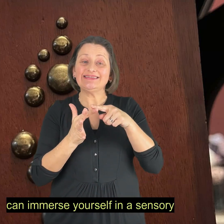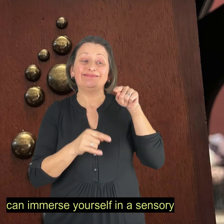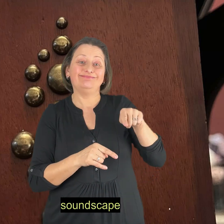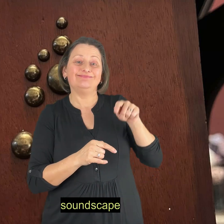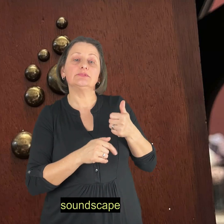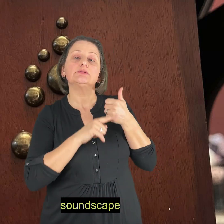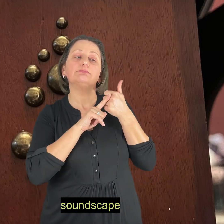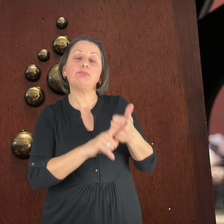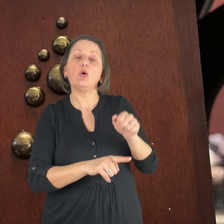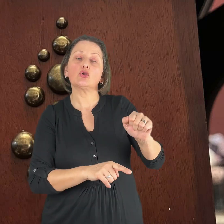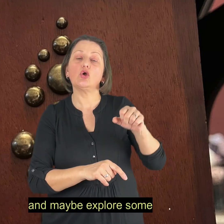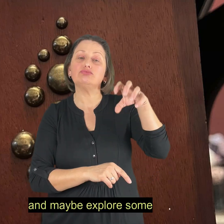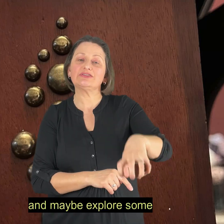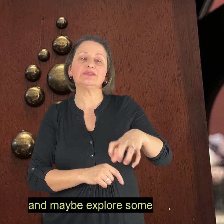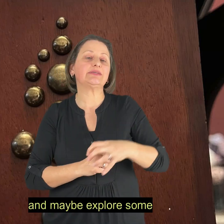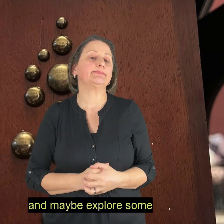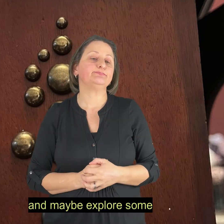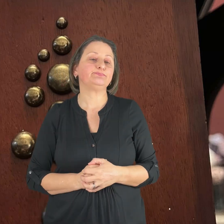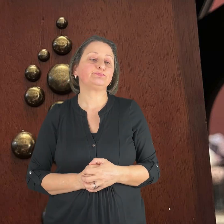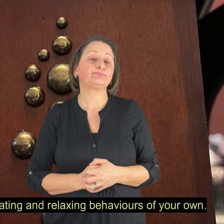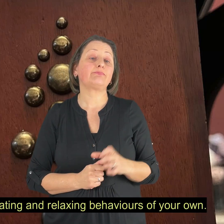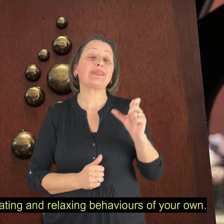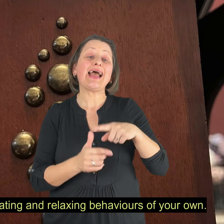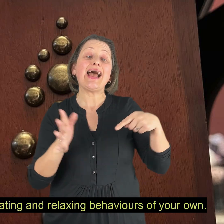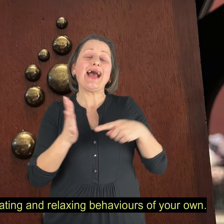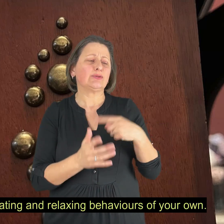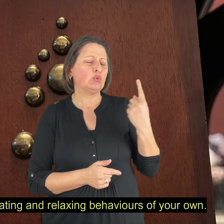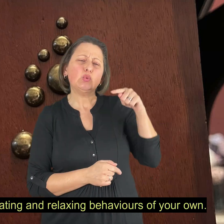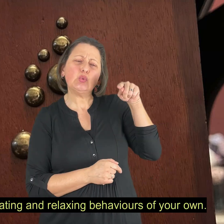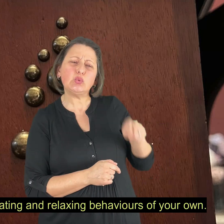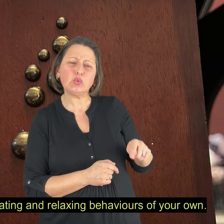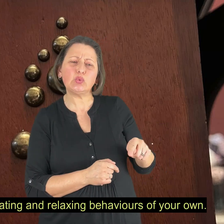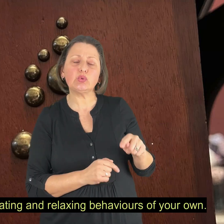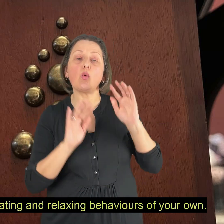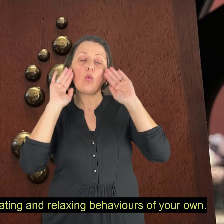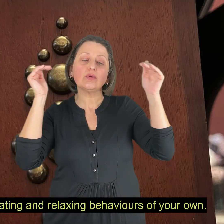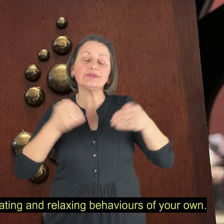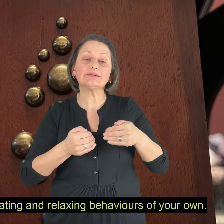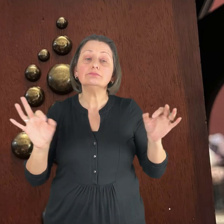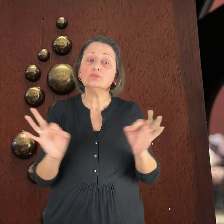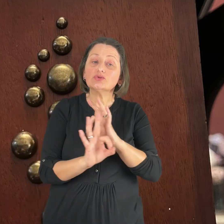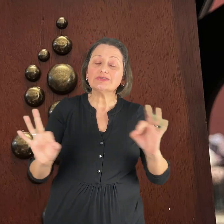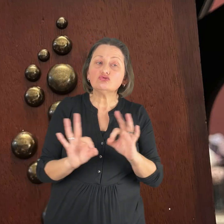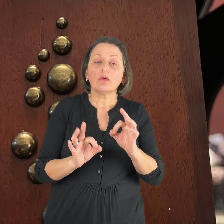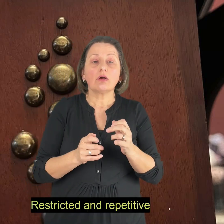in a sensory soundscape and maybe explore some regulating and relaxing behaviours of your